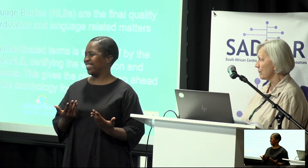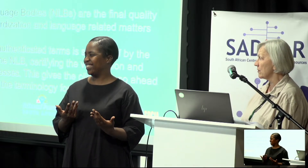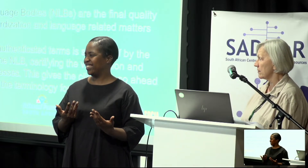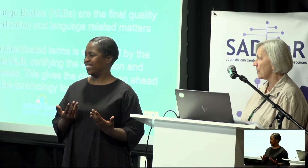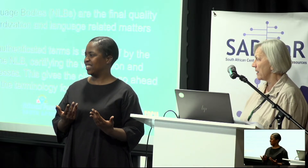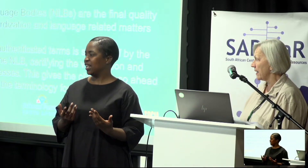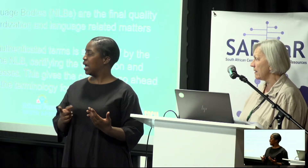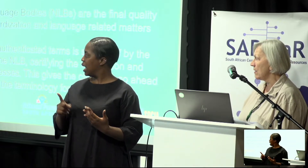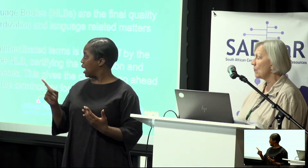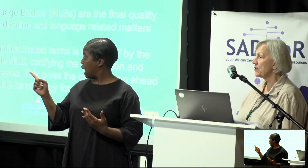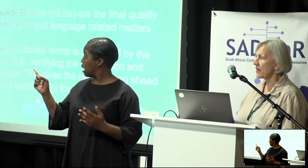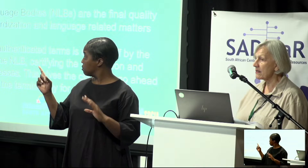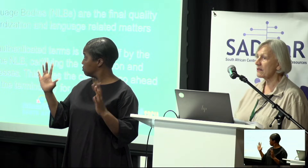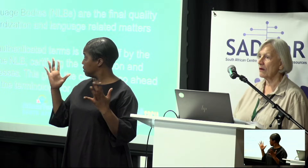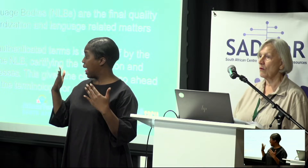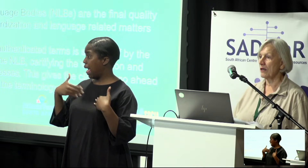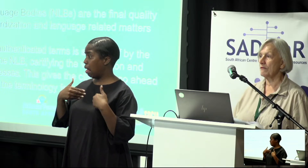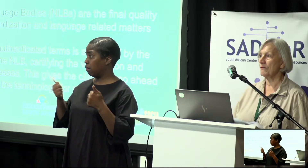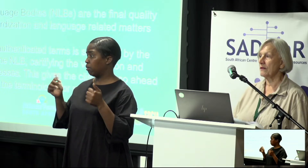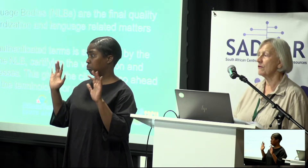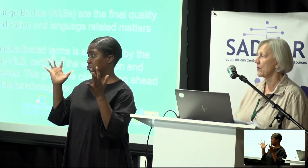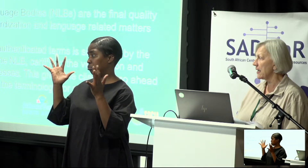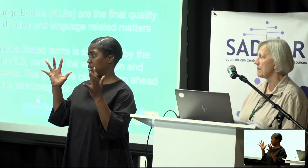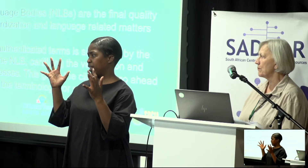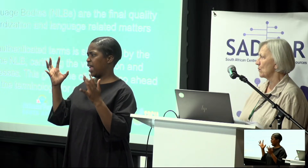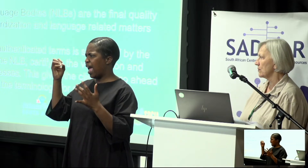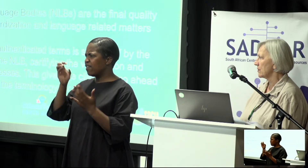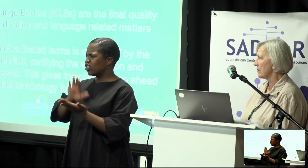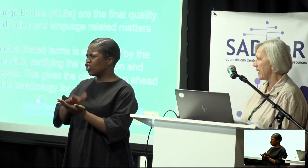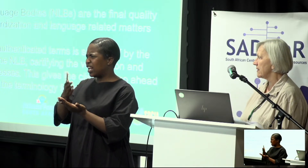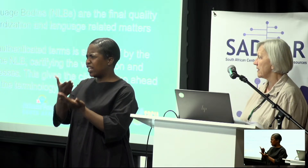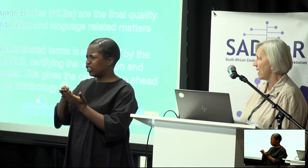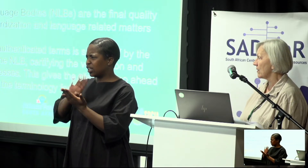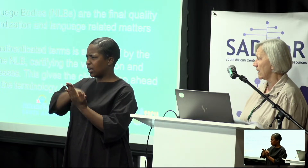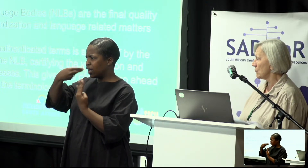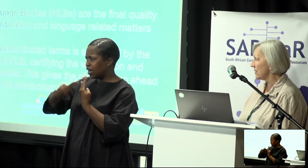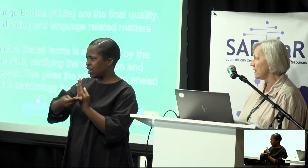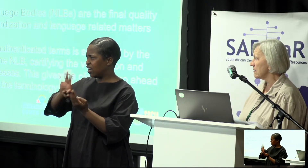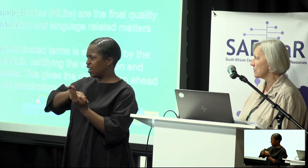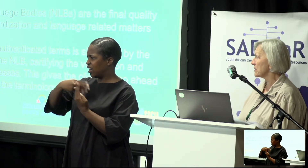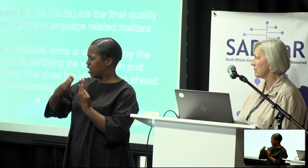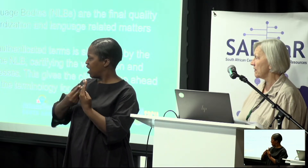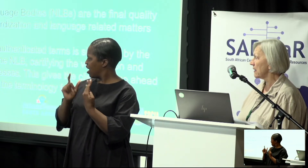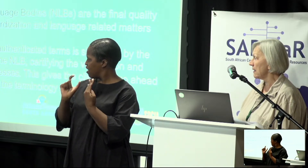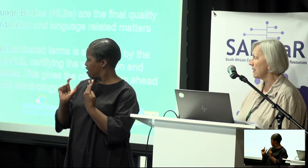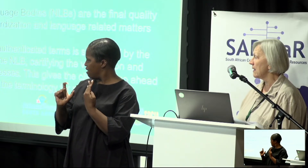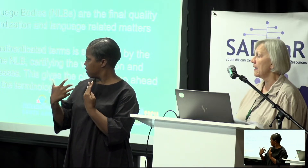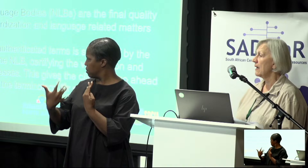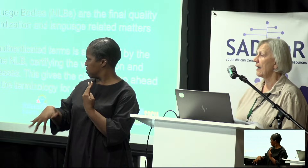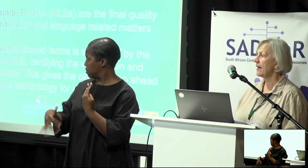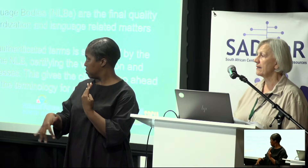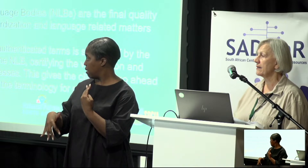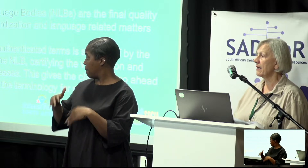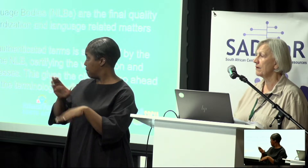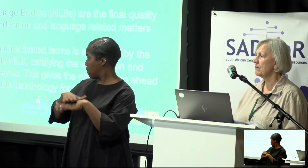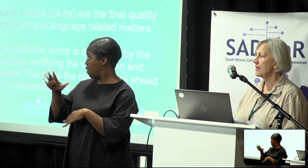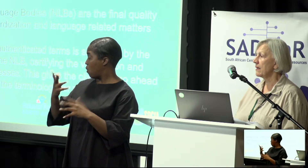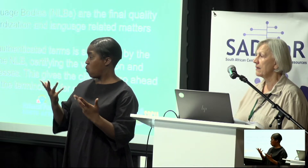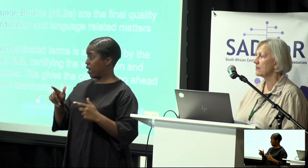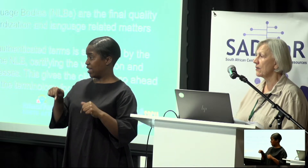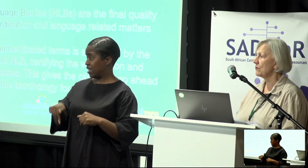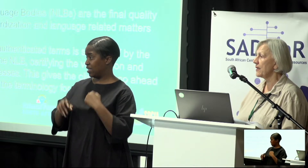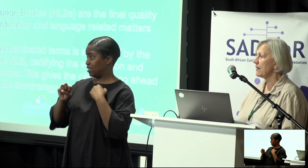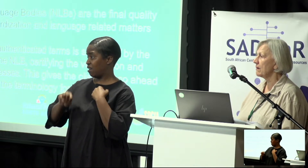in the health domain, which is one of the really important domains in our country specifically.